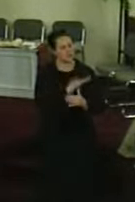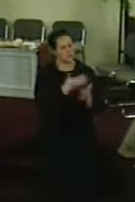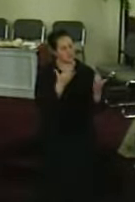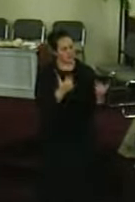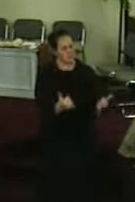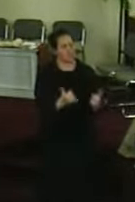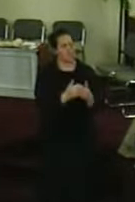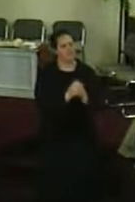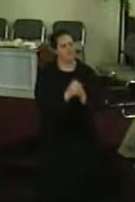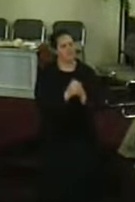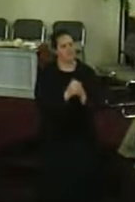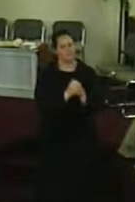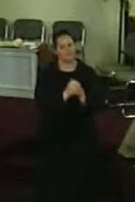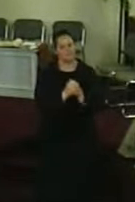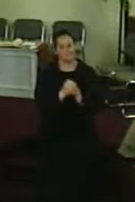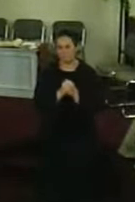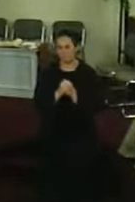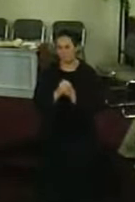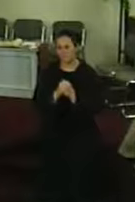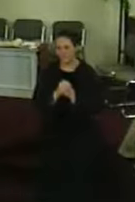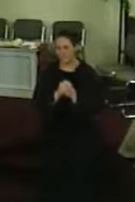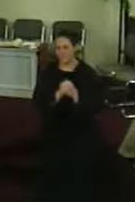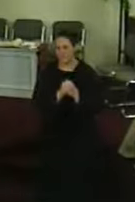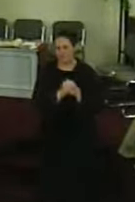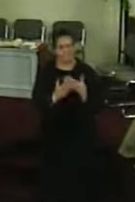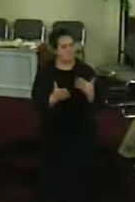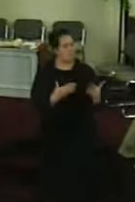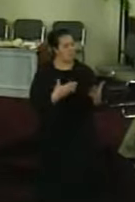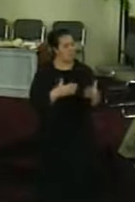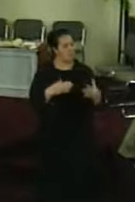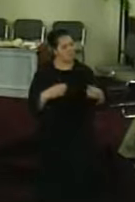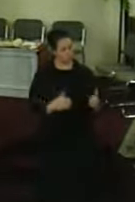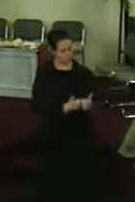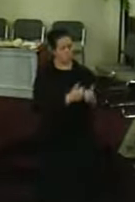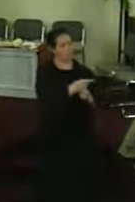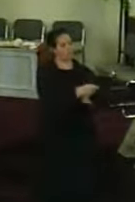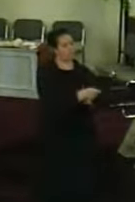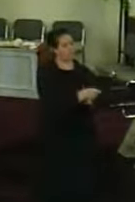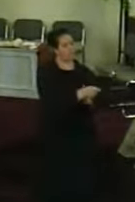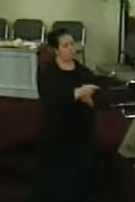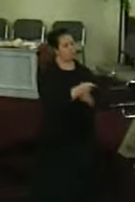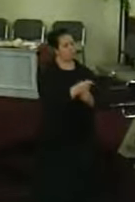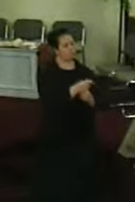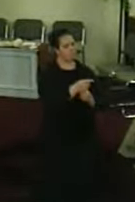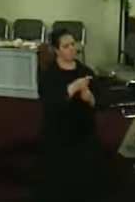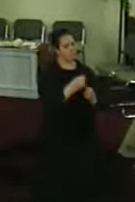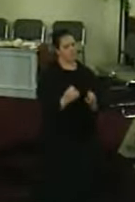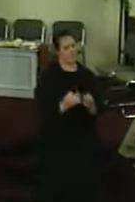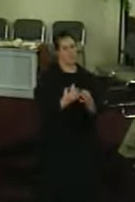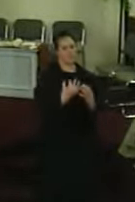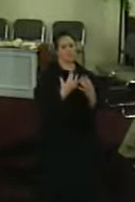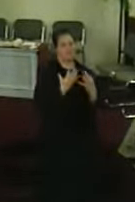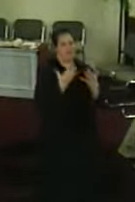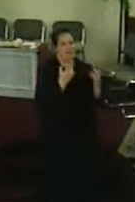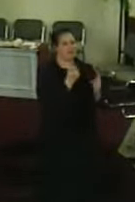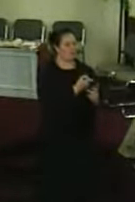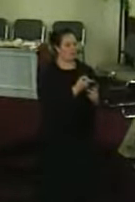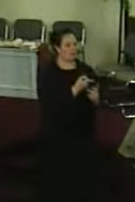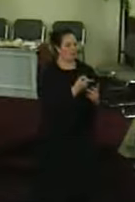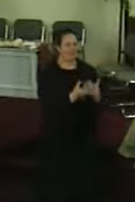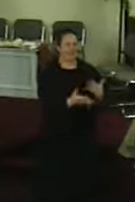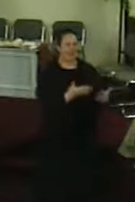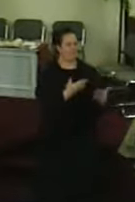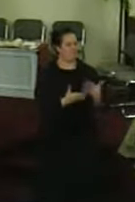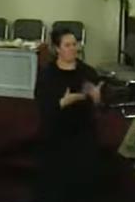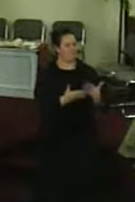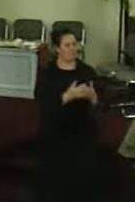And he may challenge you. He may inspire you. Whatever the Word does, he's just here to be an instrument of God, and we appreciate him lending